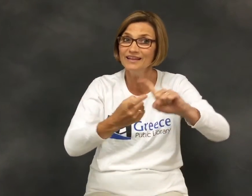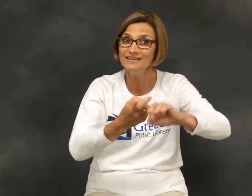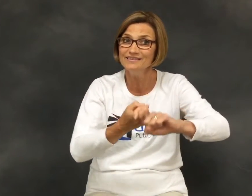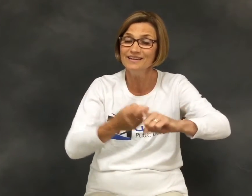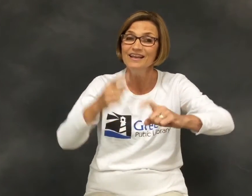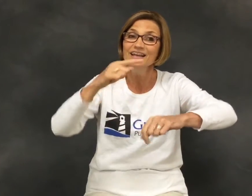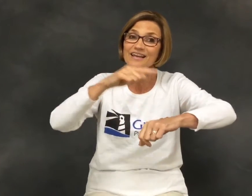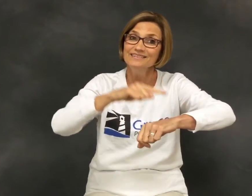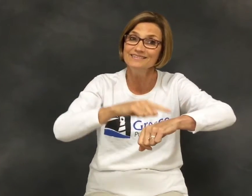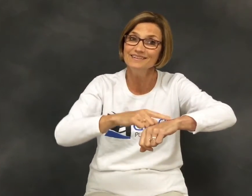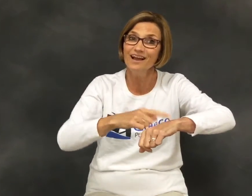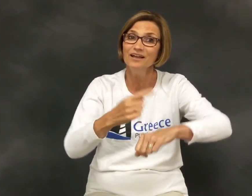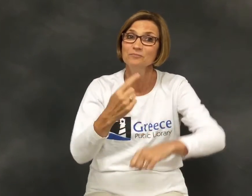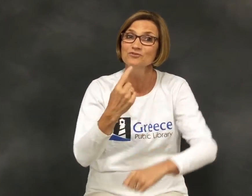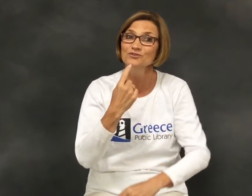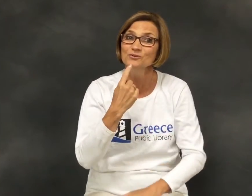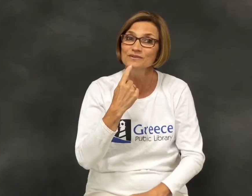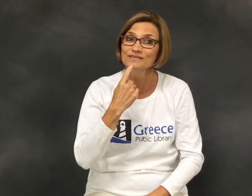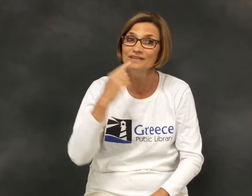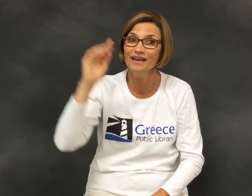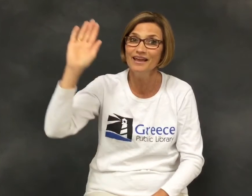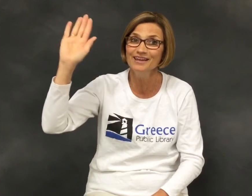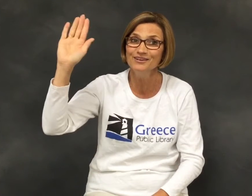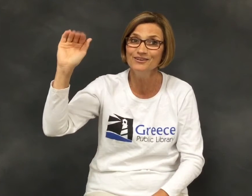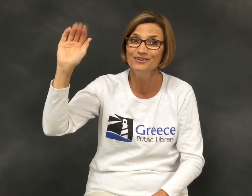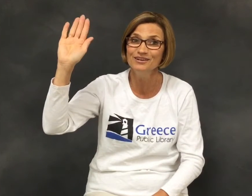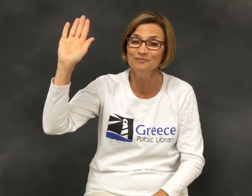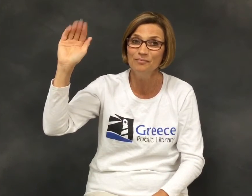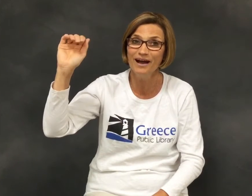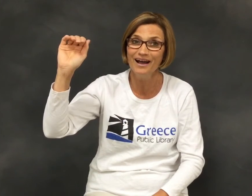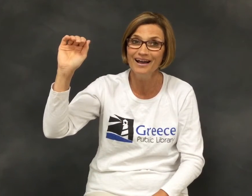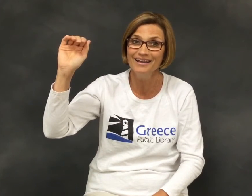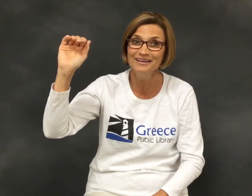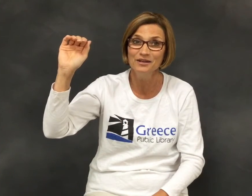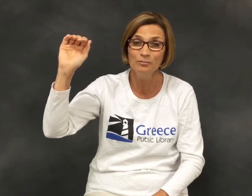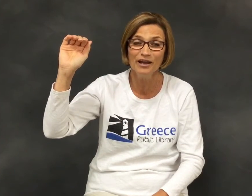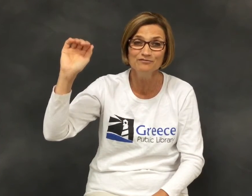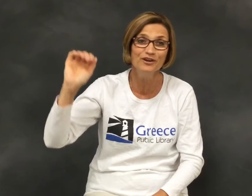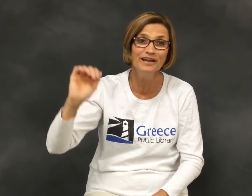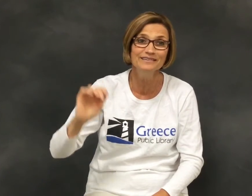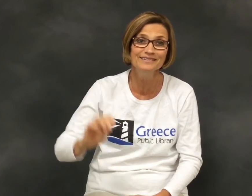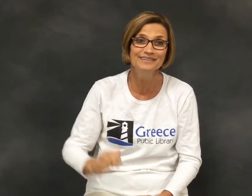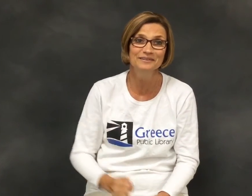friends. It's time to say goodbye. Goodbye, friends.